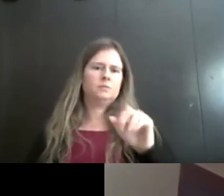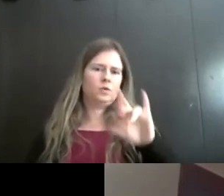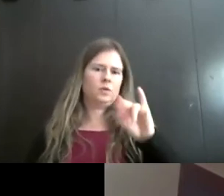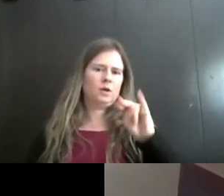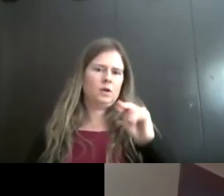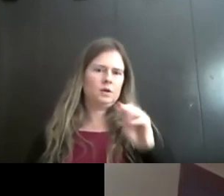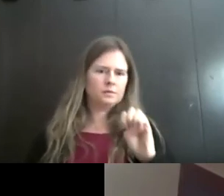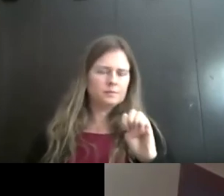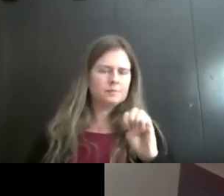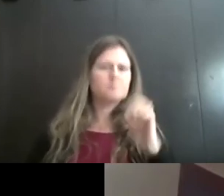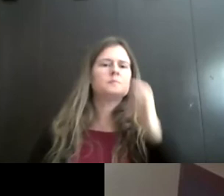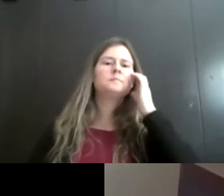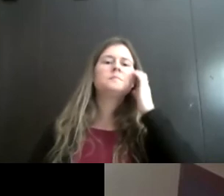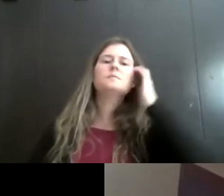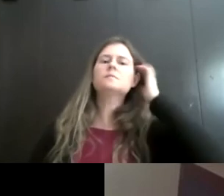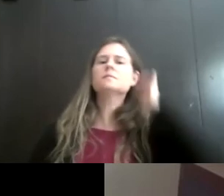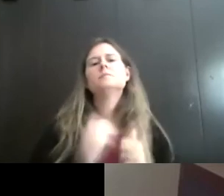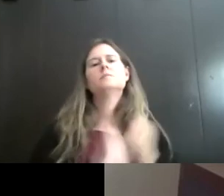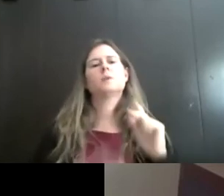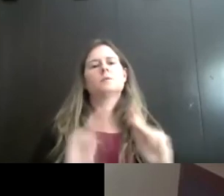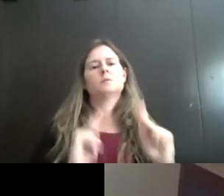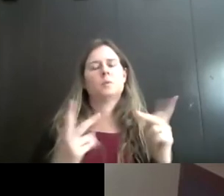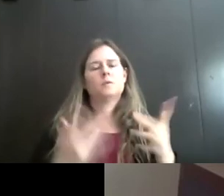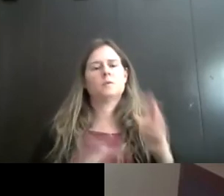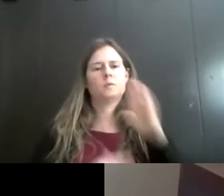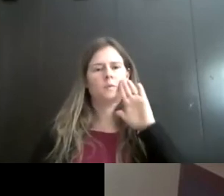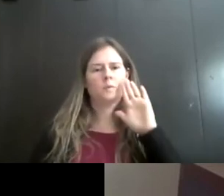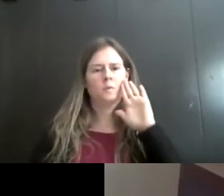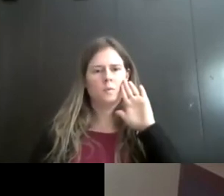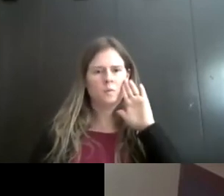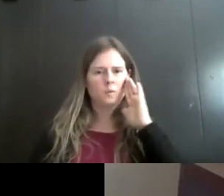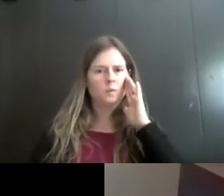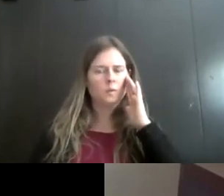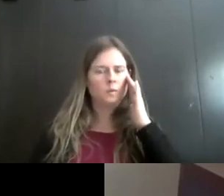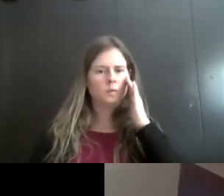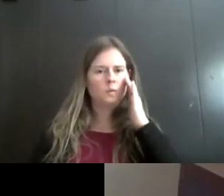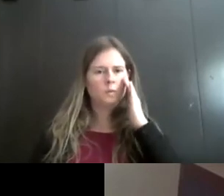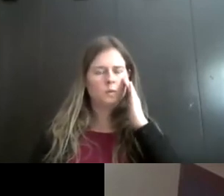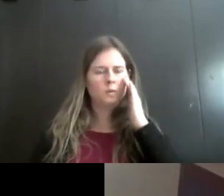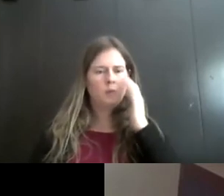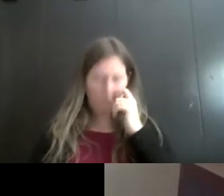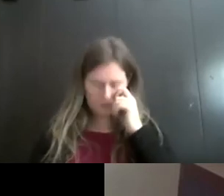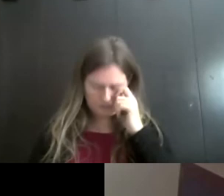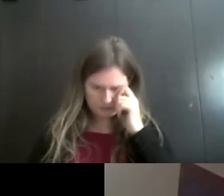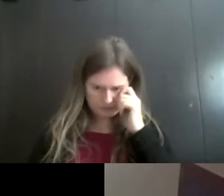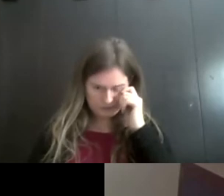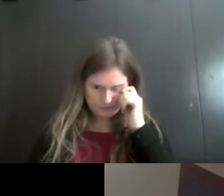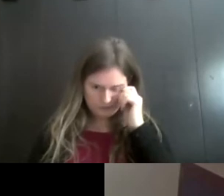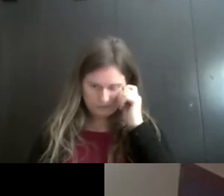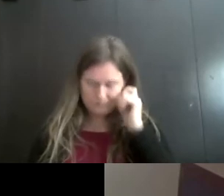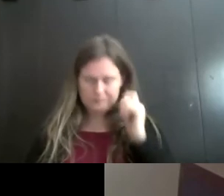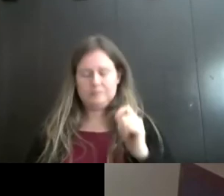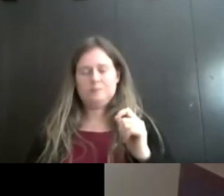But I think most people know this fact, but if they don't, I'll just state it again.